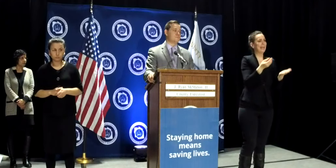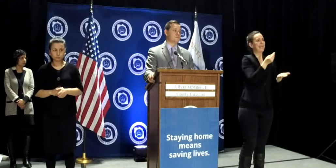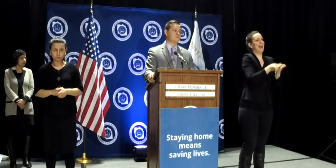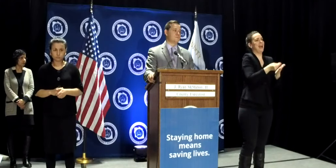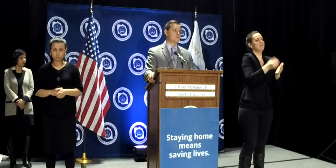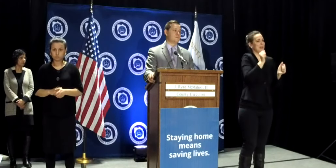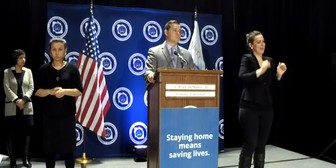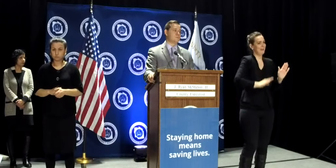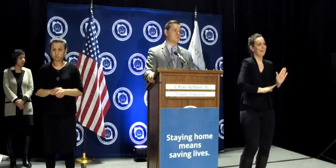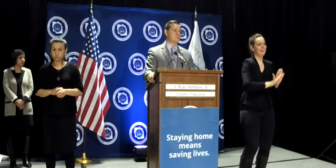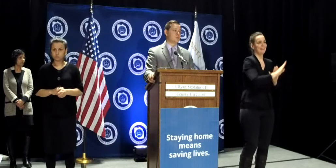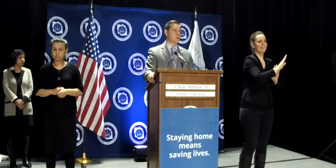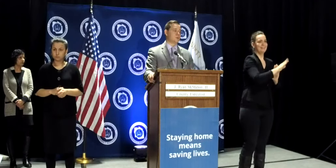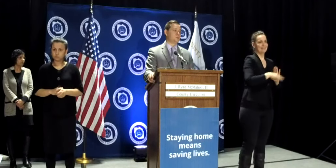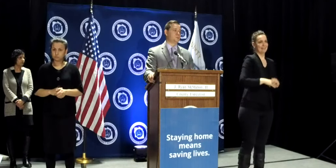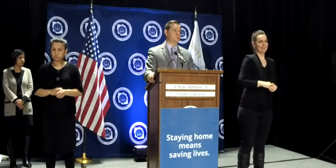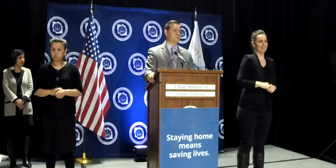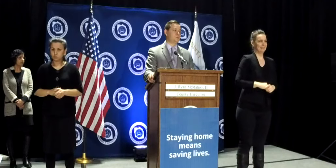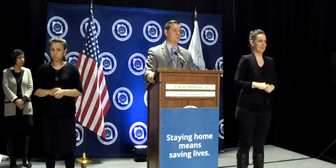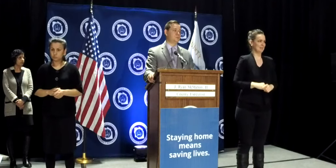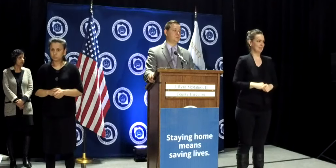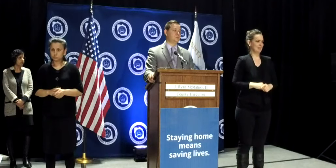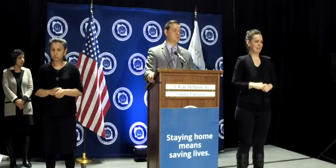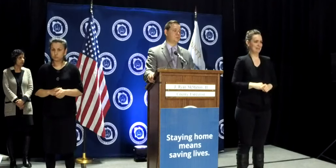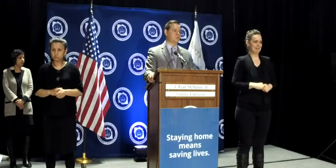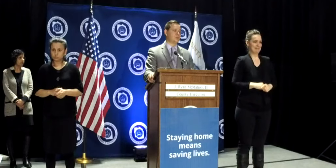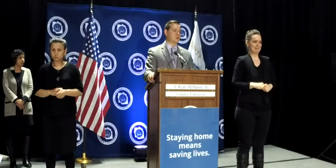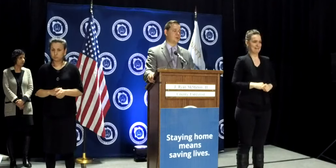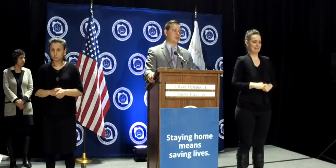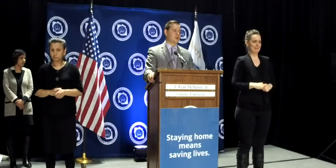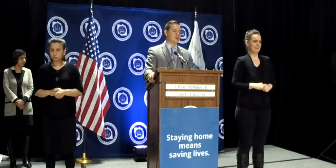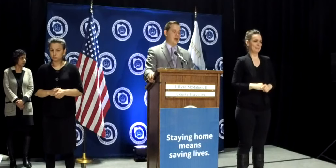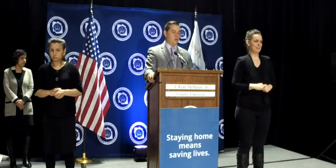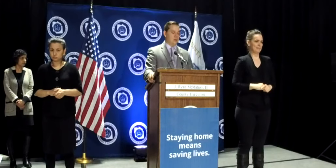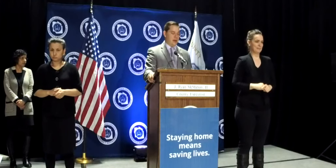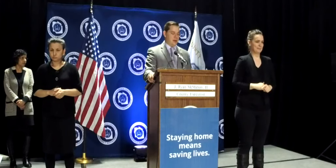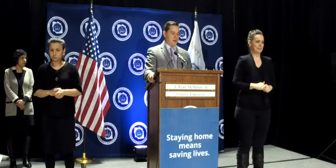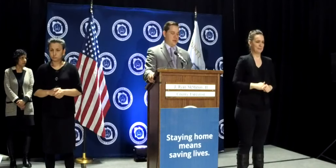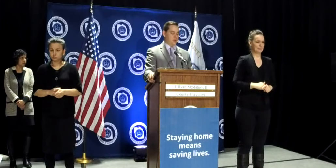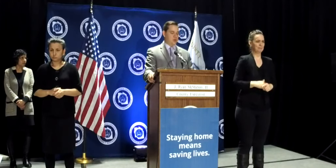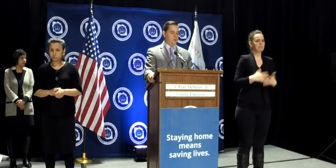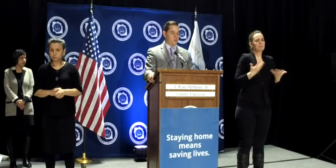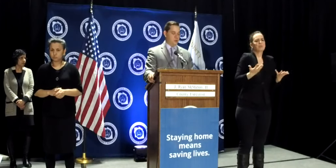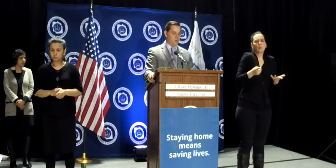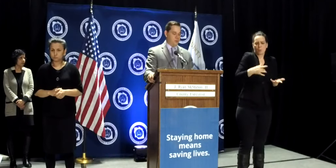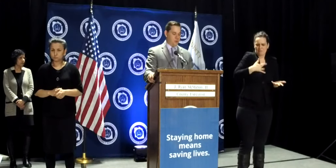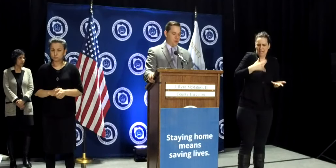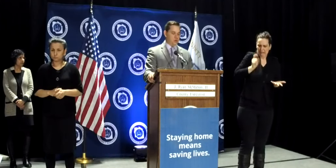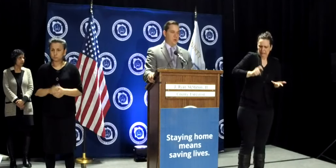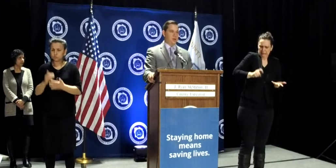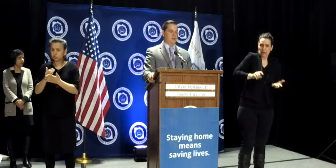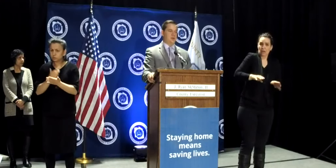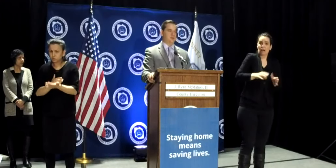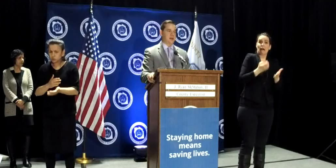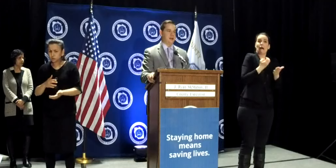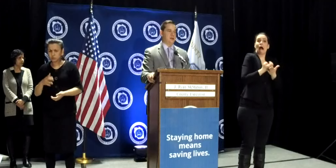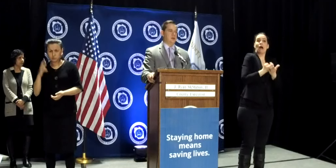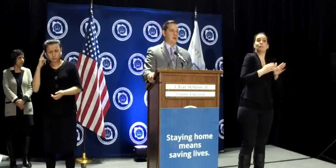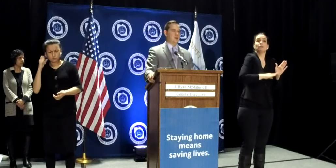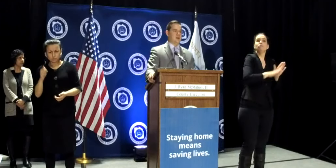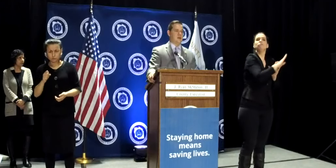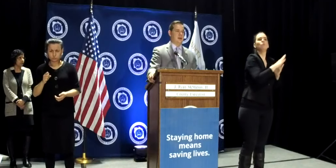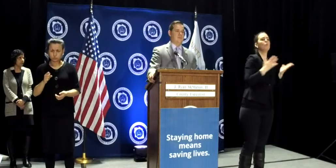restrictions? Do we need to see multiple days of 0 new cases? What are the numbers? Yeah, I'll rely on Dr. Gupta a little bit, but Chris, one of the things